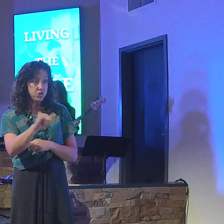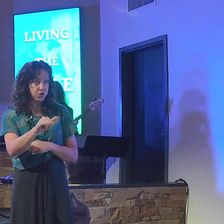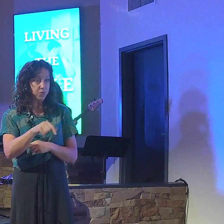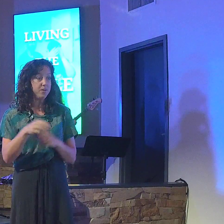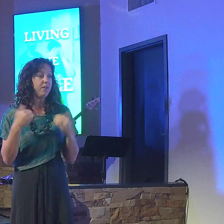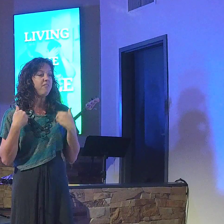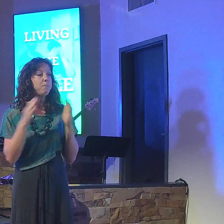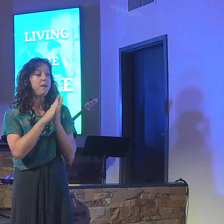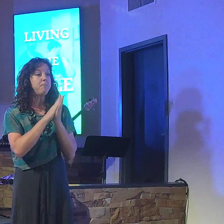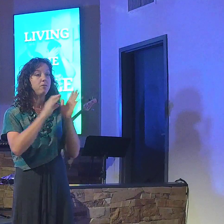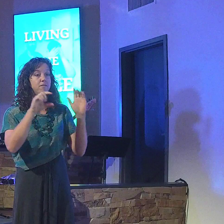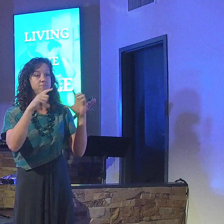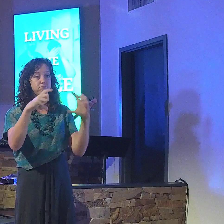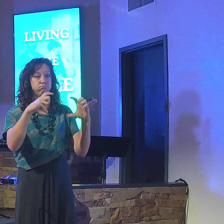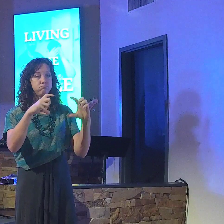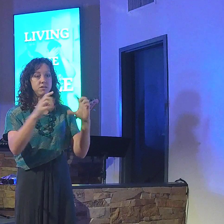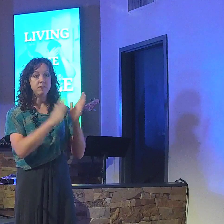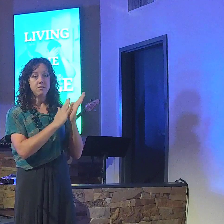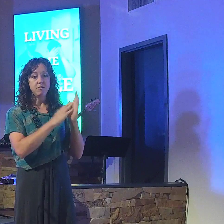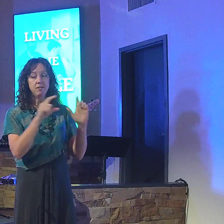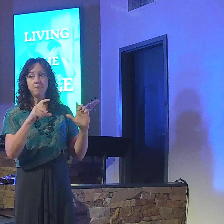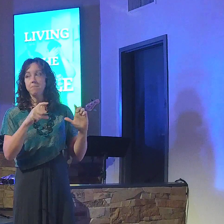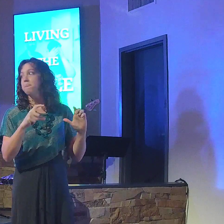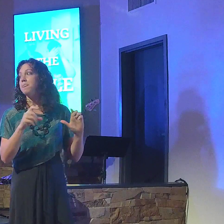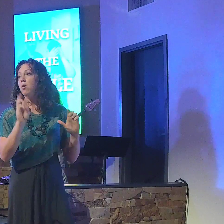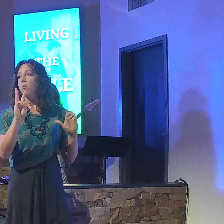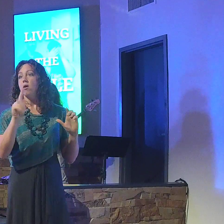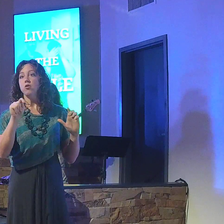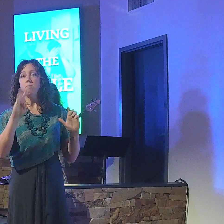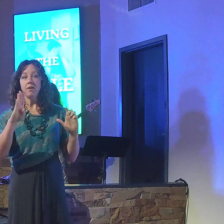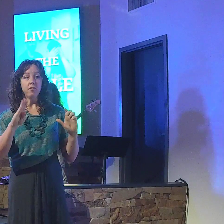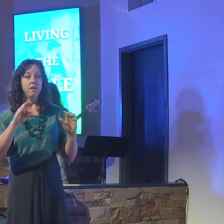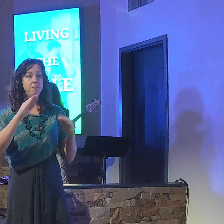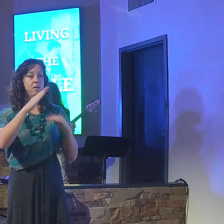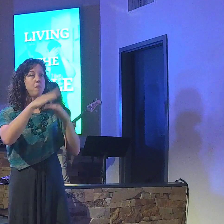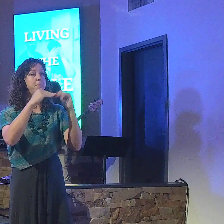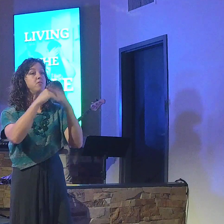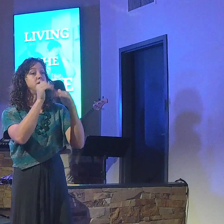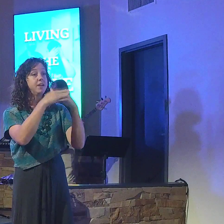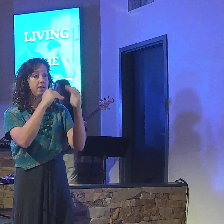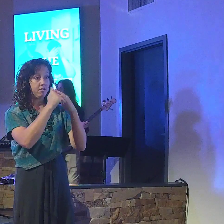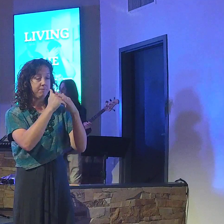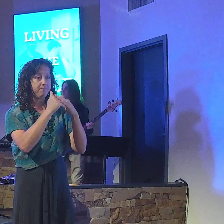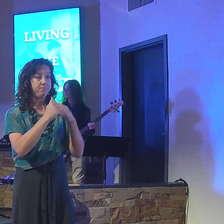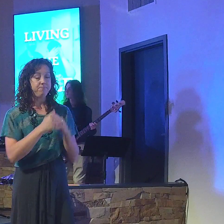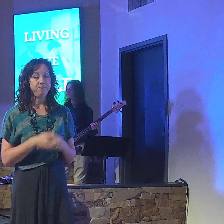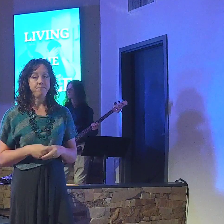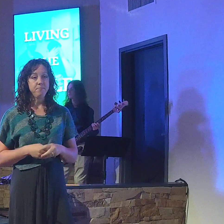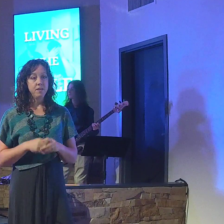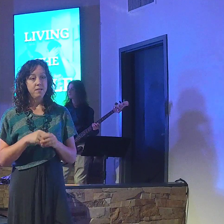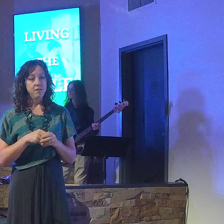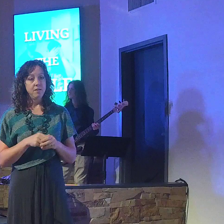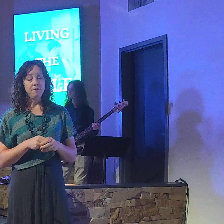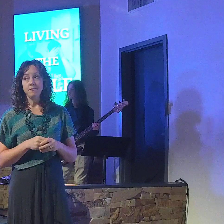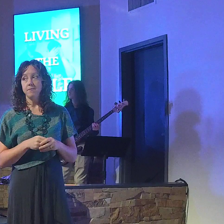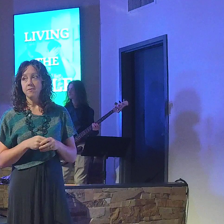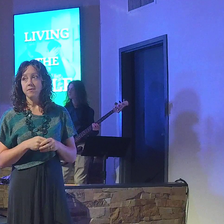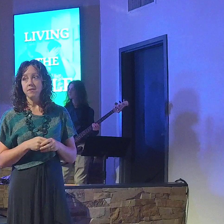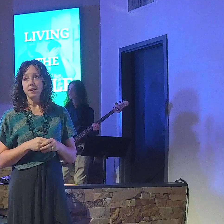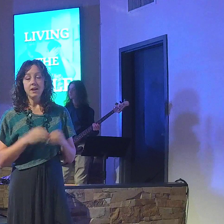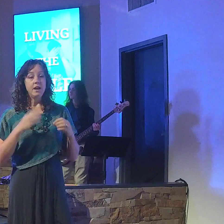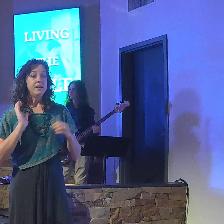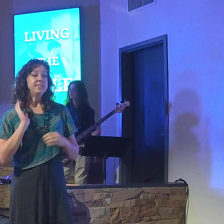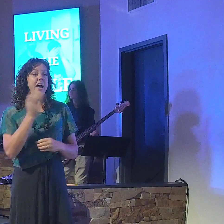side here. So Walk Through Bethlehem, we have Walk Through Bethlehem construction coming up. And so if you're not familiar with Walk Through Bethlehem, it's our